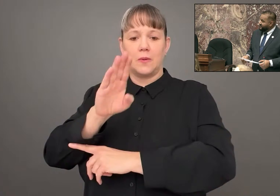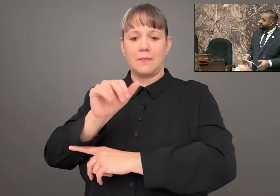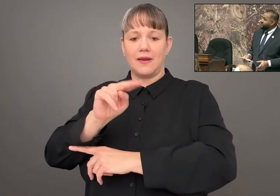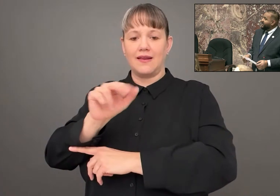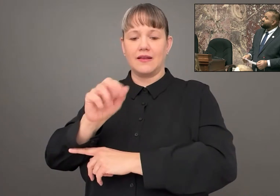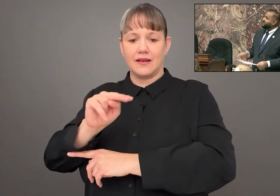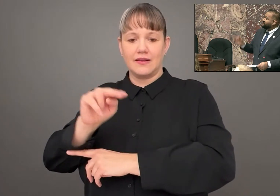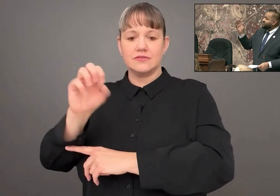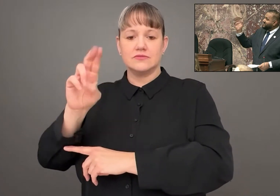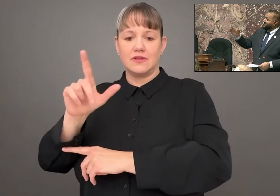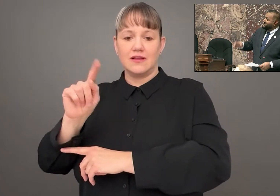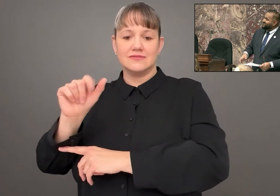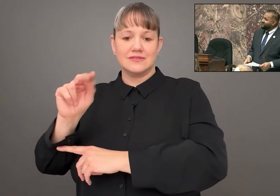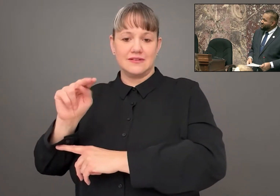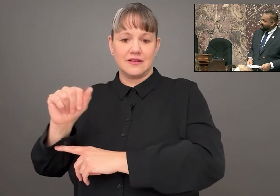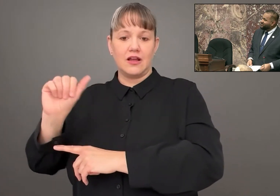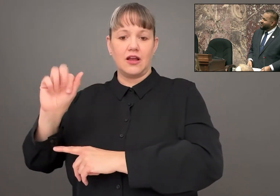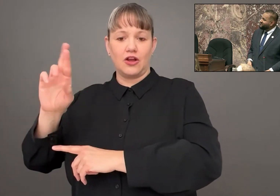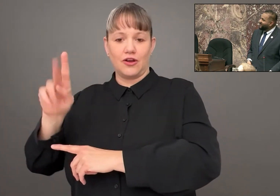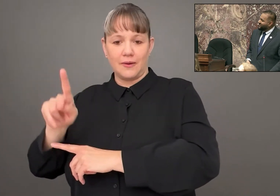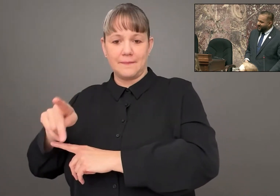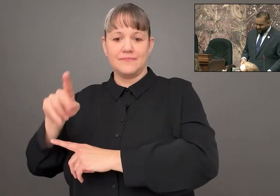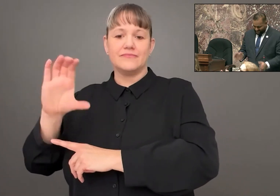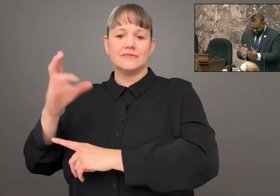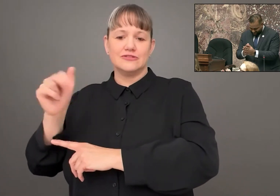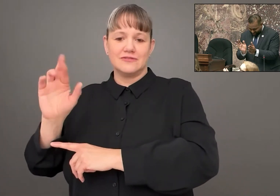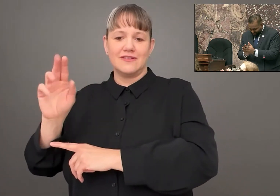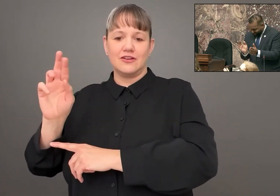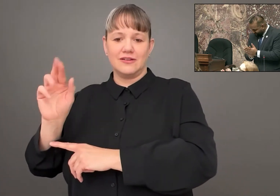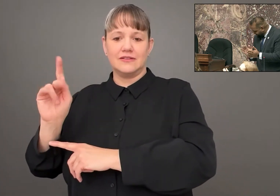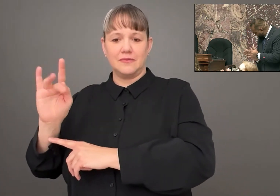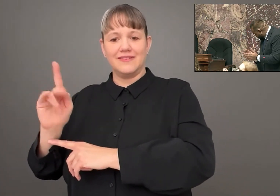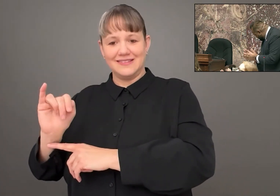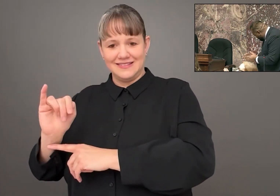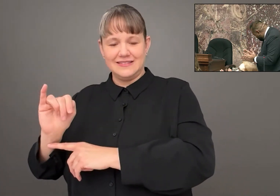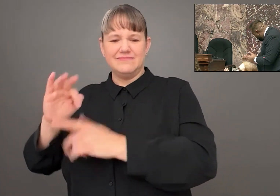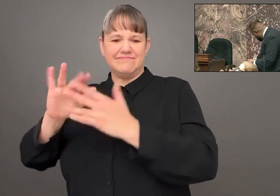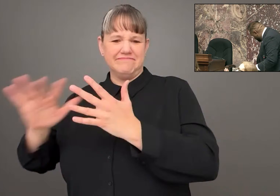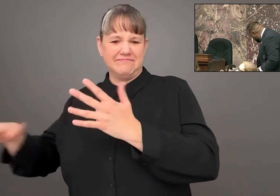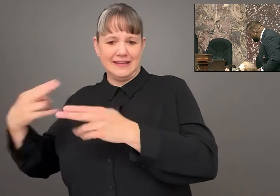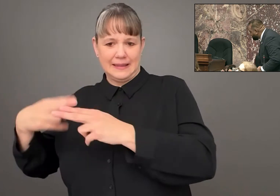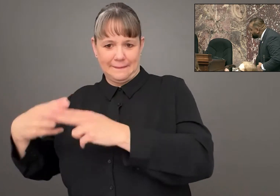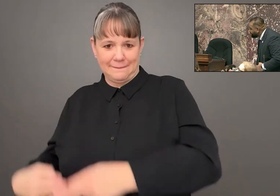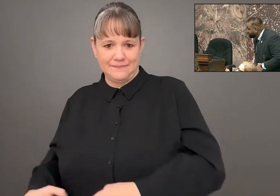Kumar Das. Will the House please join me in making this incredible group very welcome?